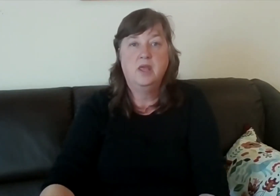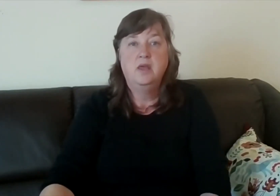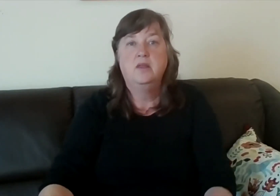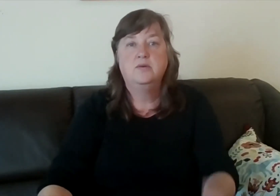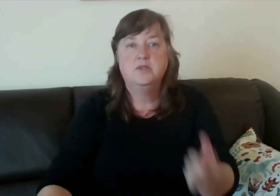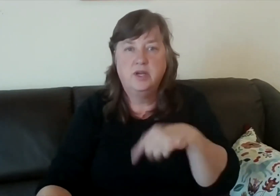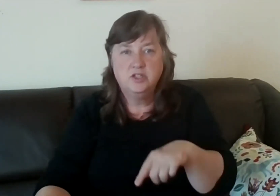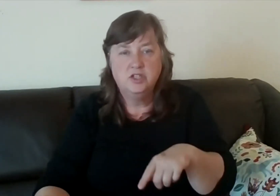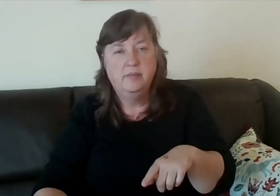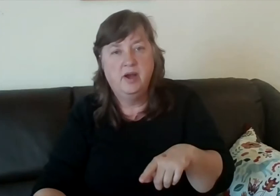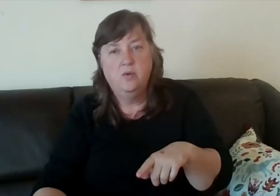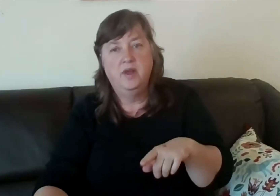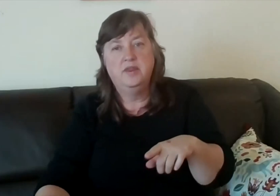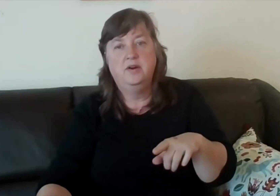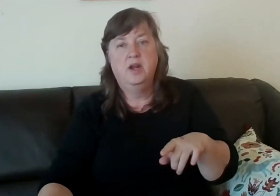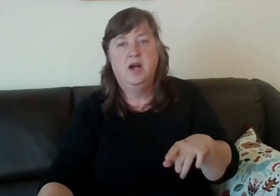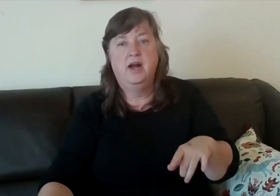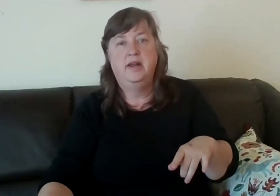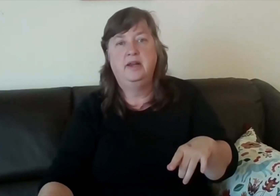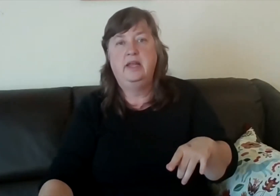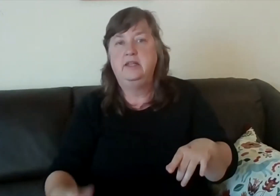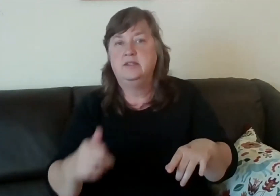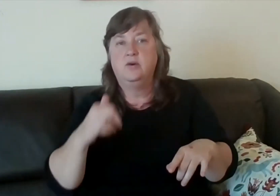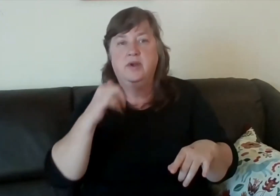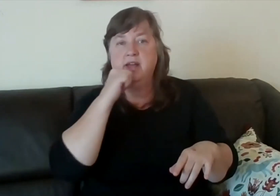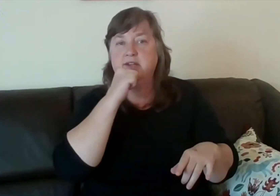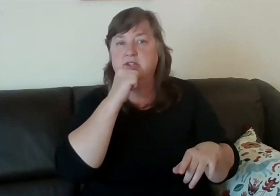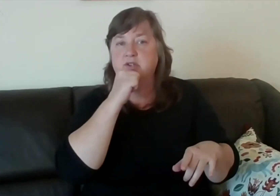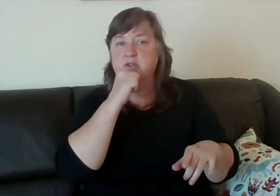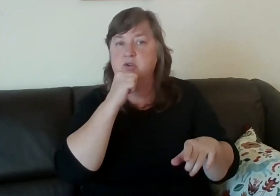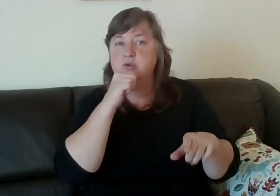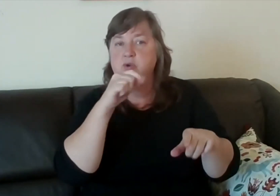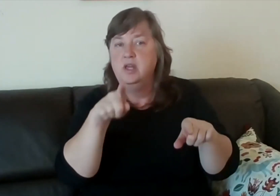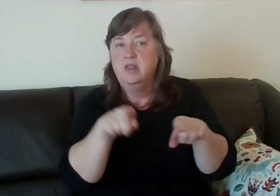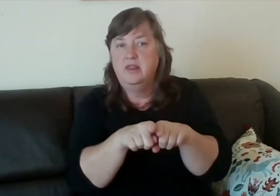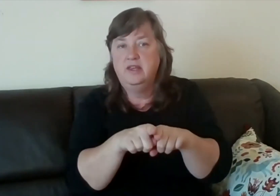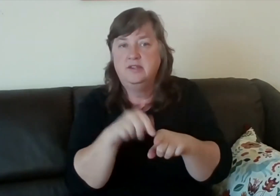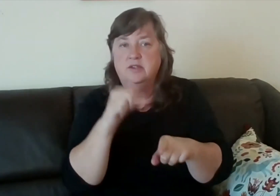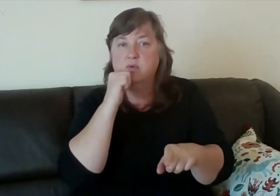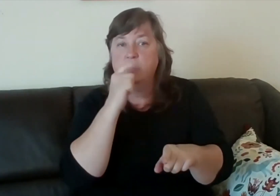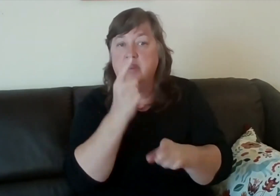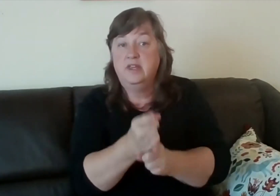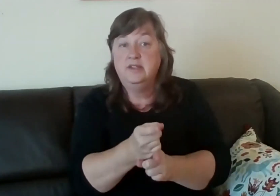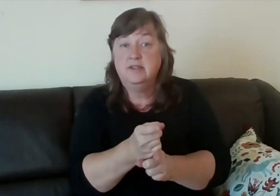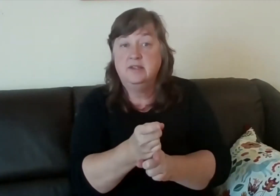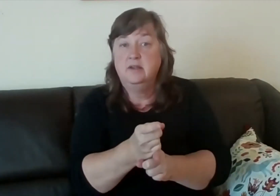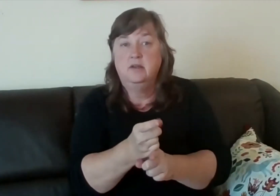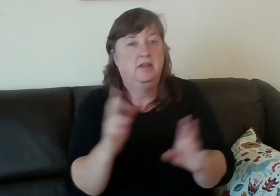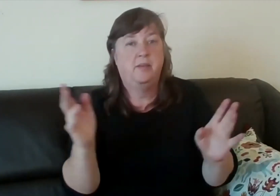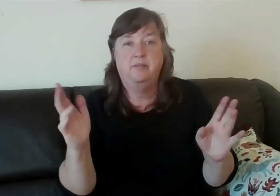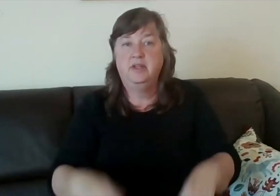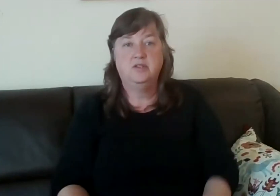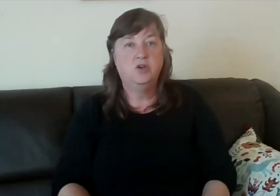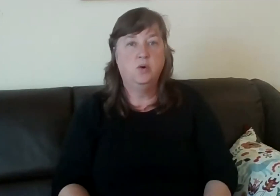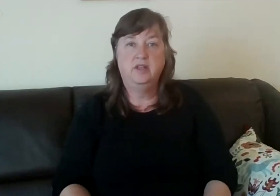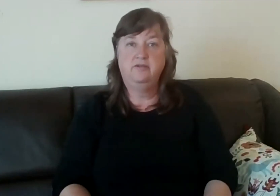There was a question about whether or not it's okay to do this or this. Yep, it's totally